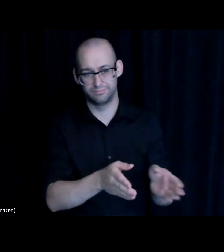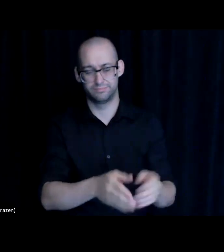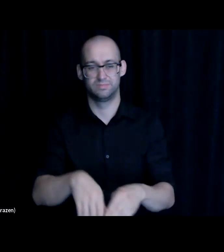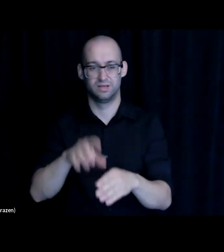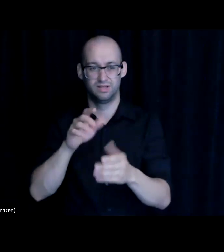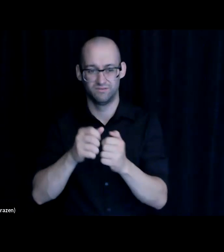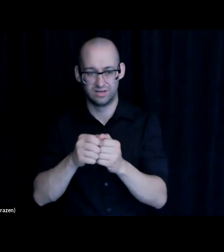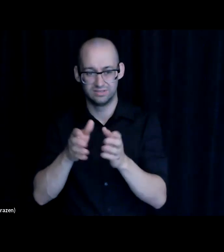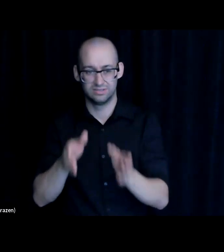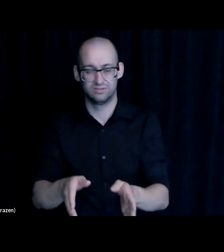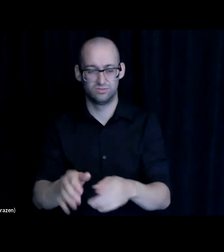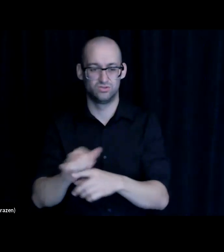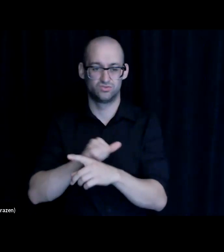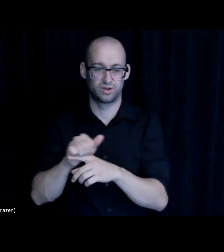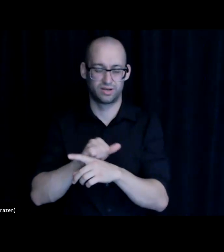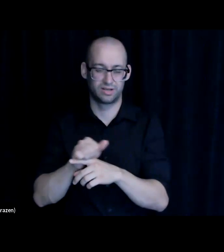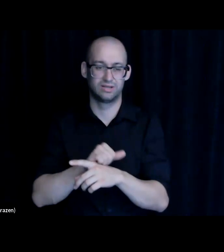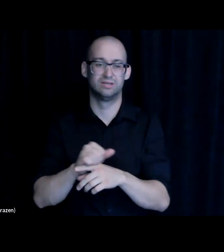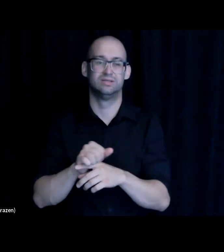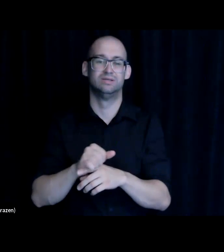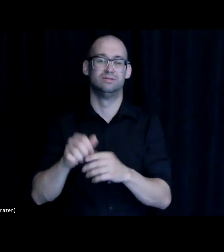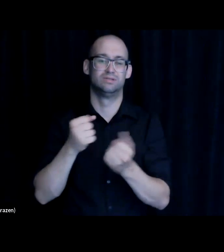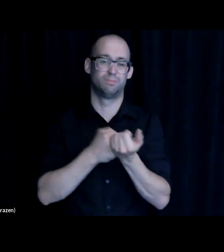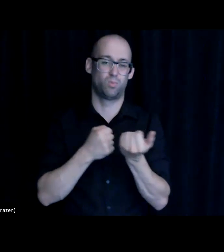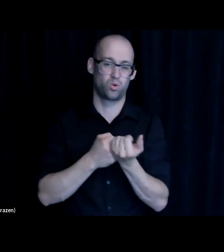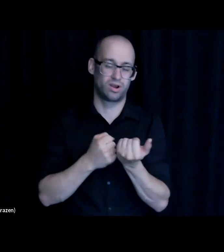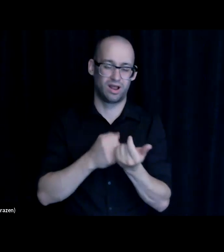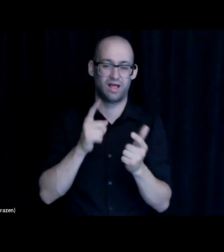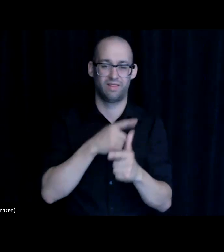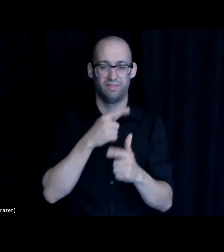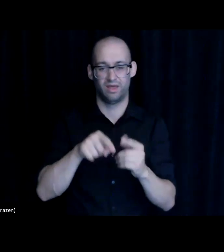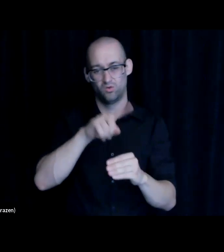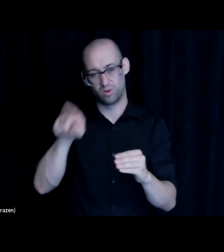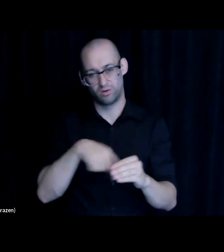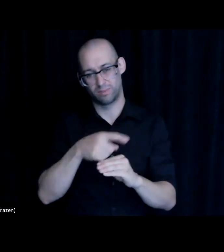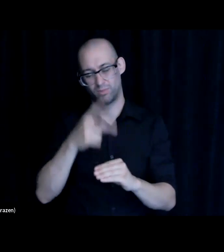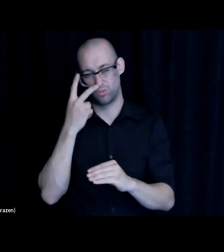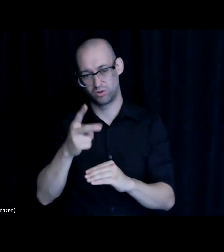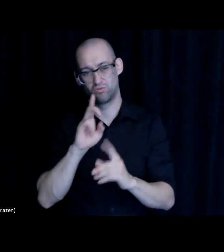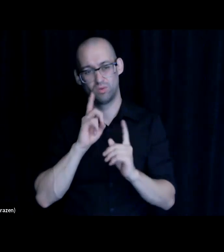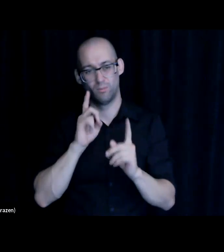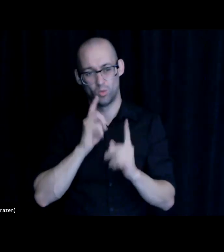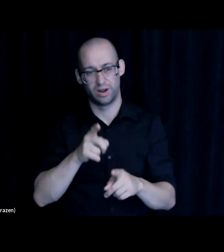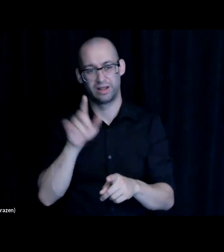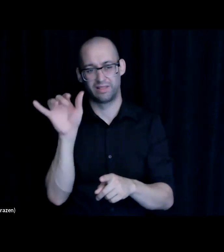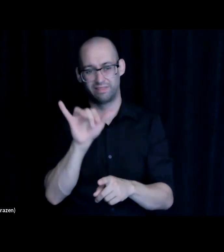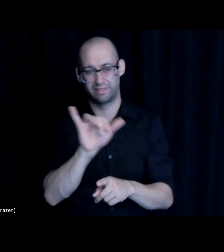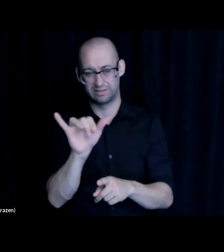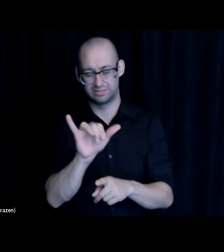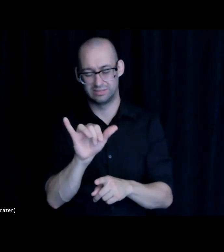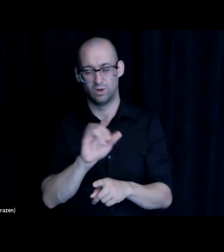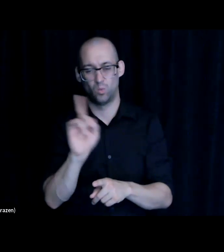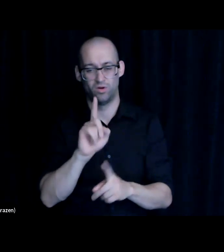training and support when it comes to digital equity, and then round it out with just looking at reporting, because that's where it came from. If we look